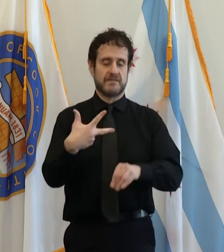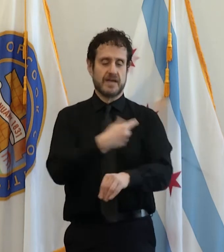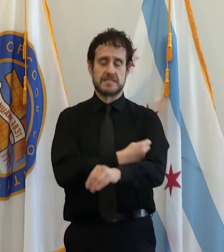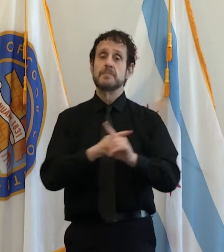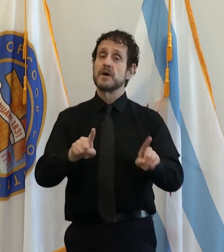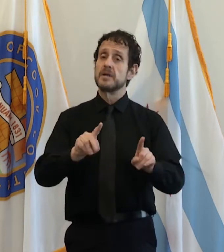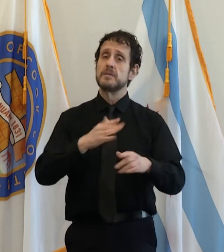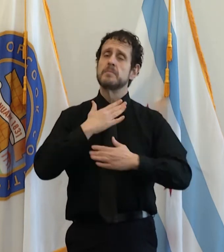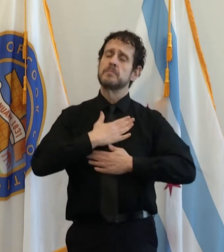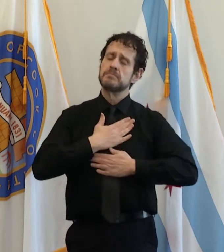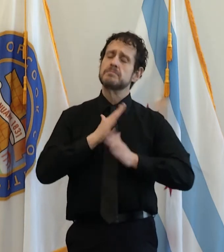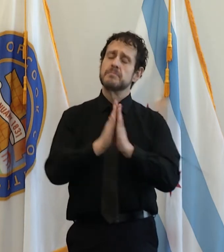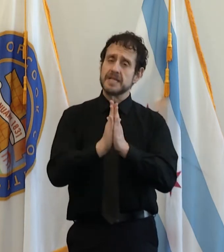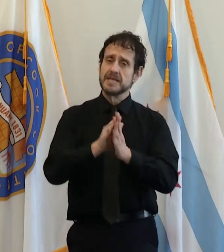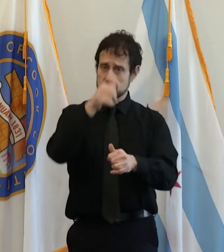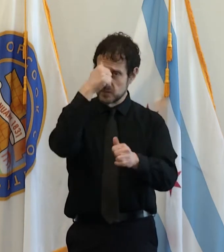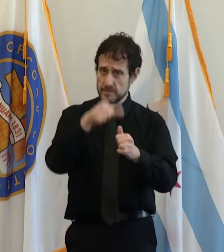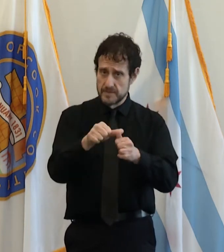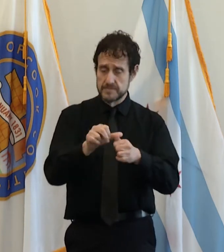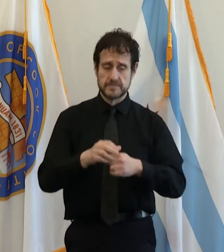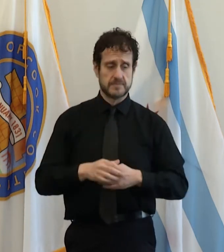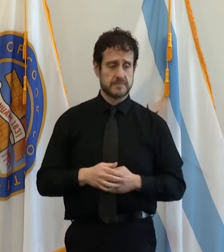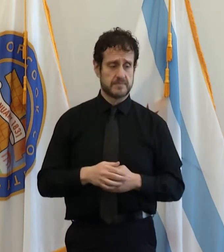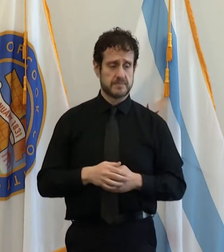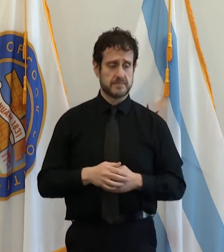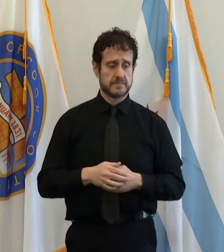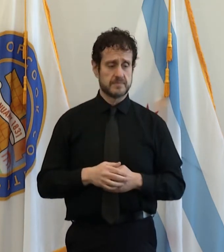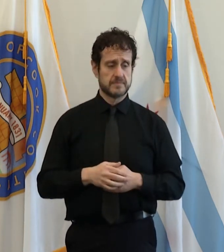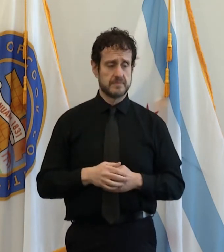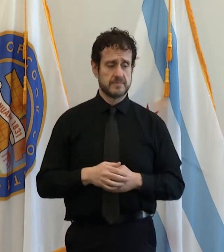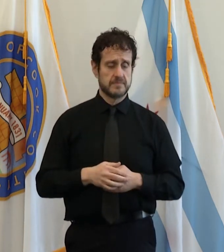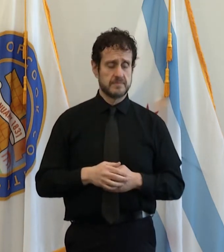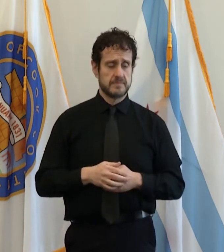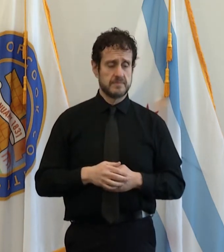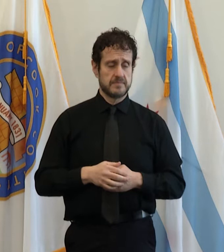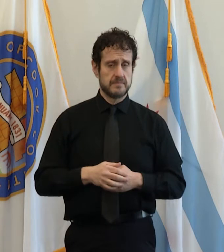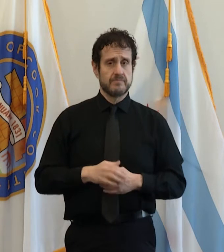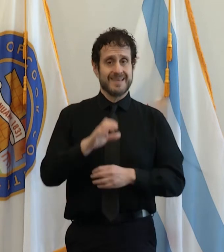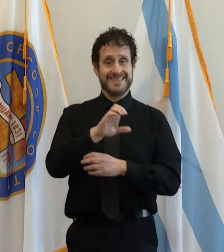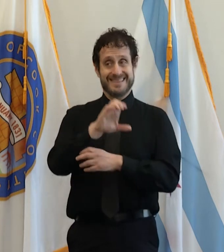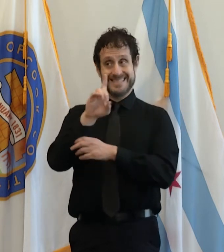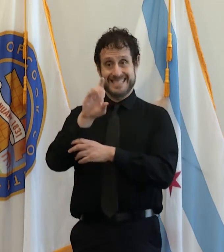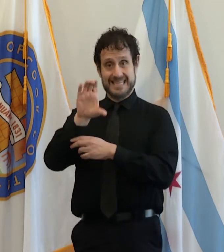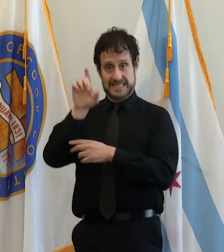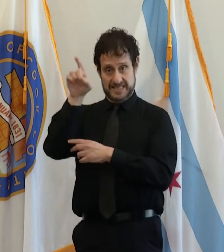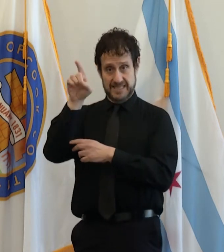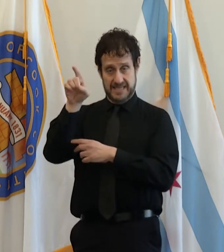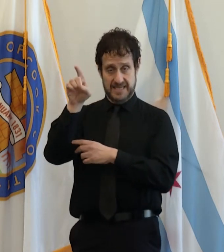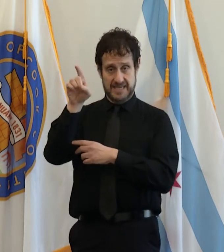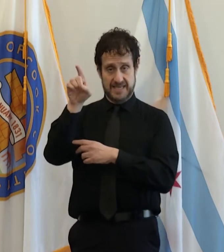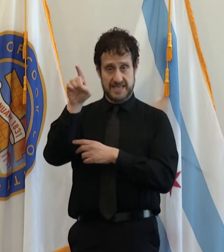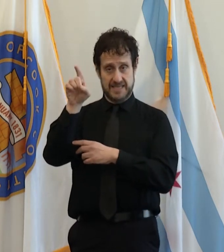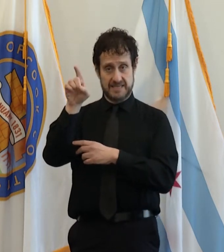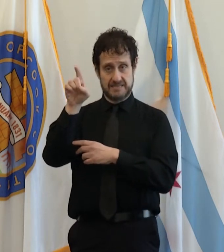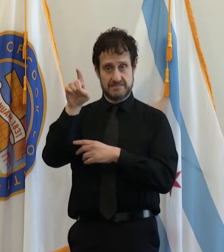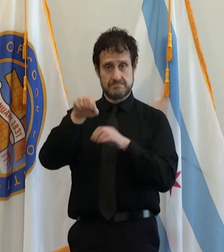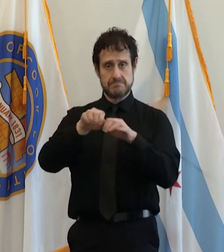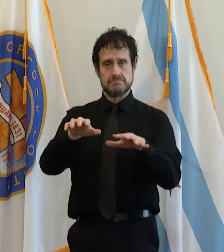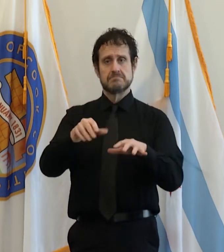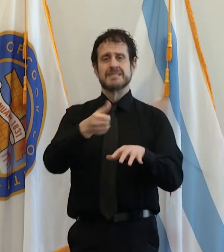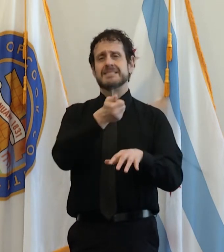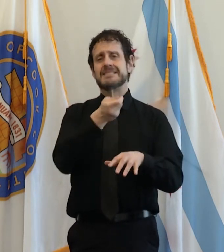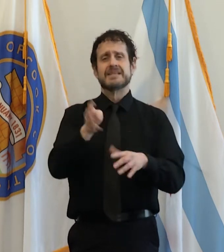please, that they have put into, the CDC has put out that several thousands